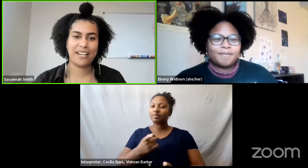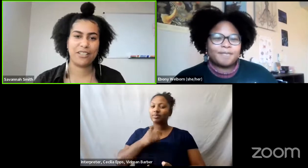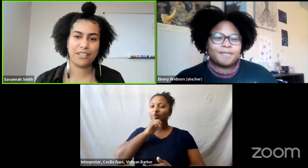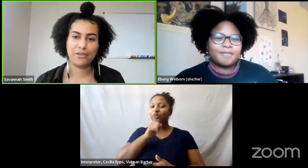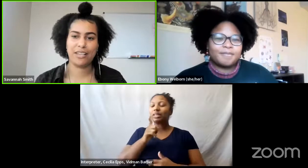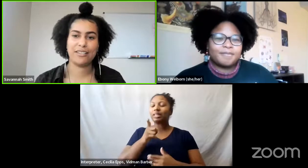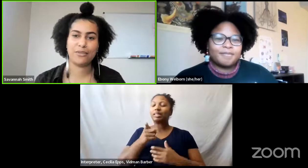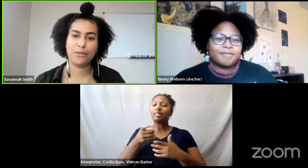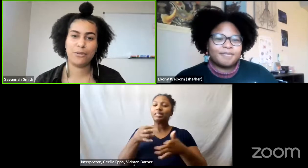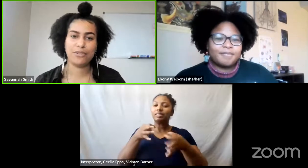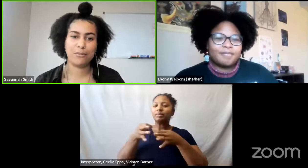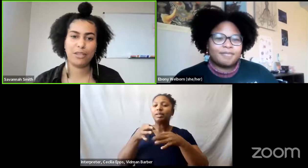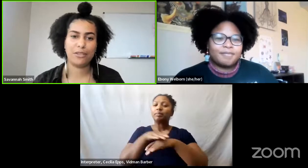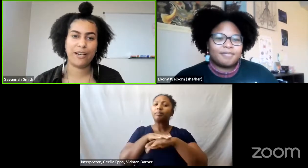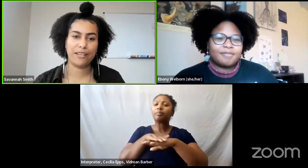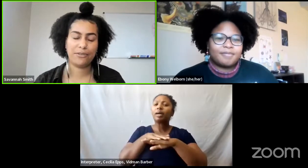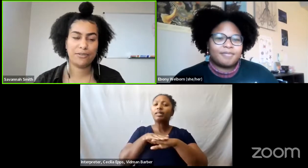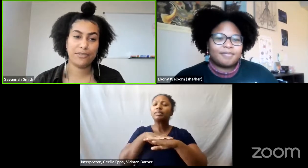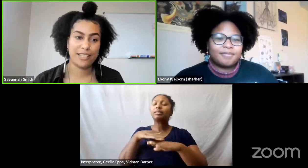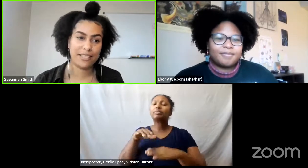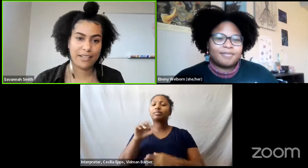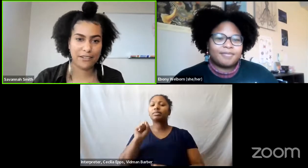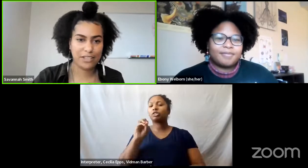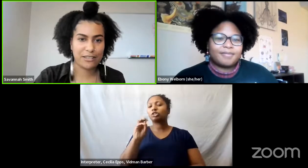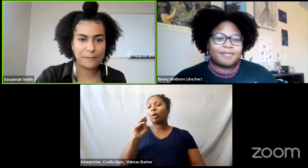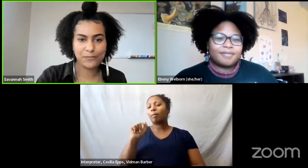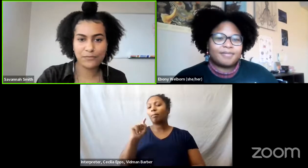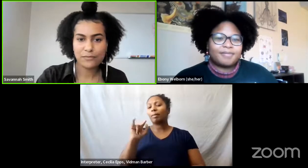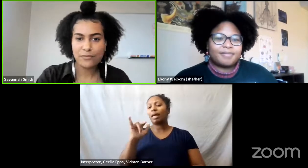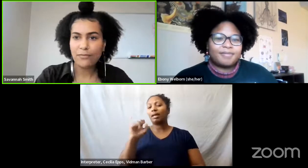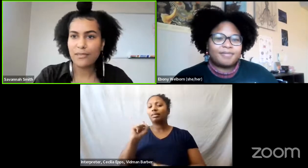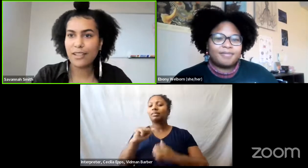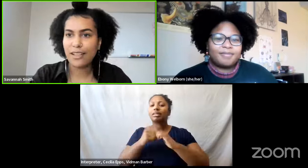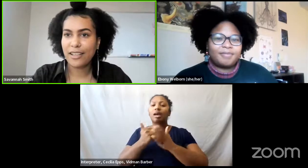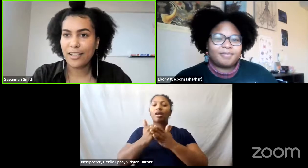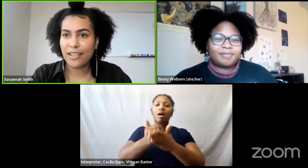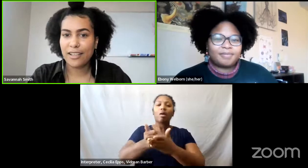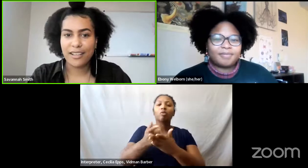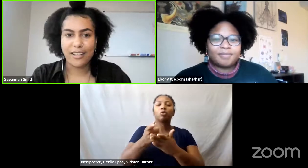somatics is and how you can use it as a tool to bring you out of these stuck energies.